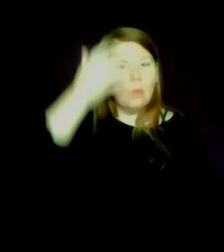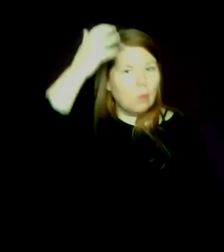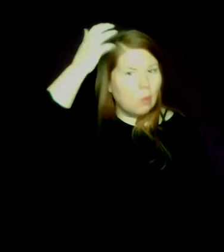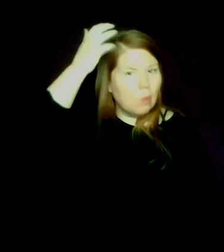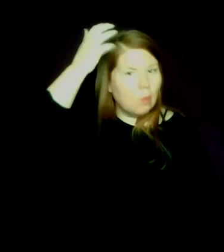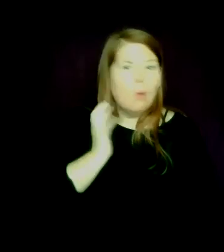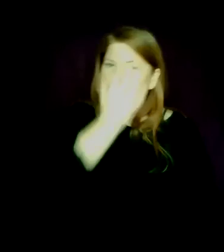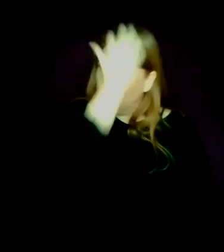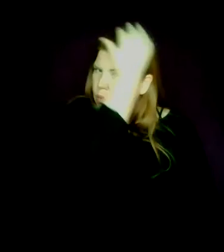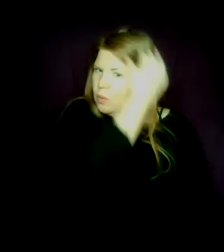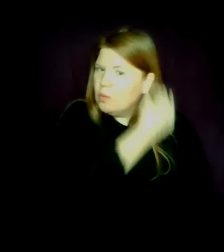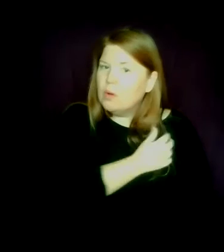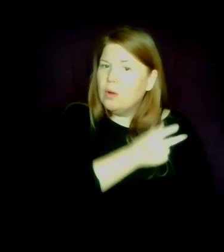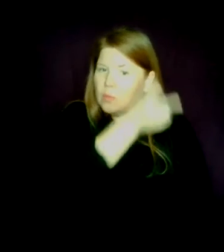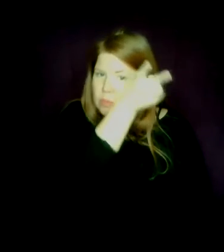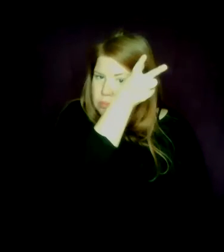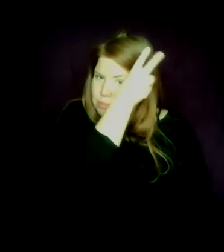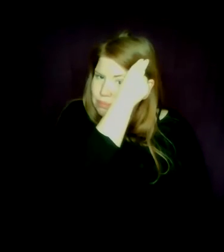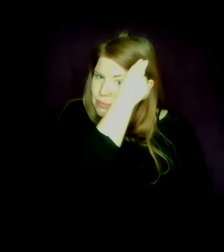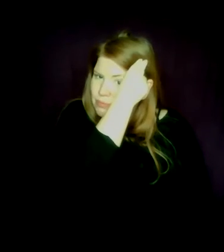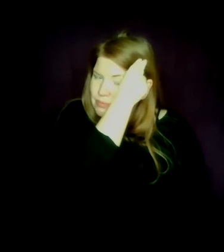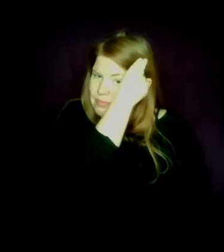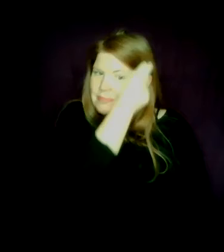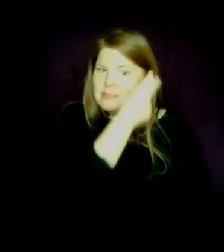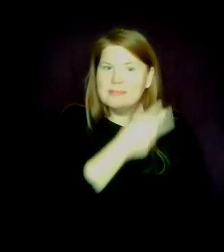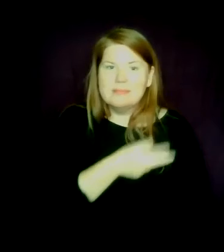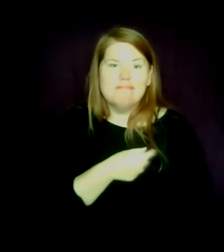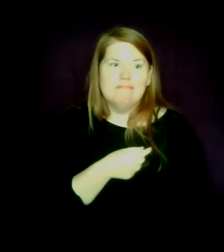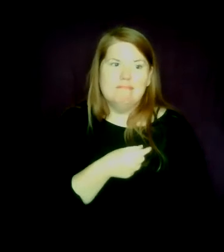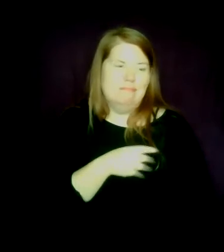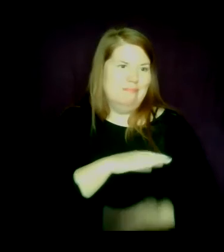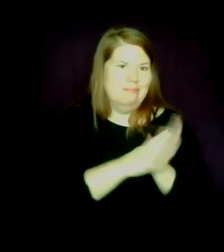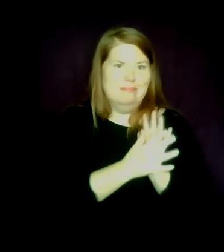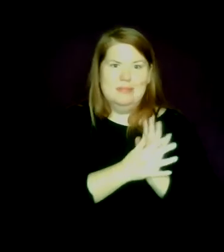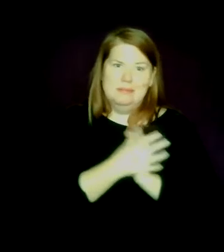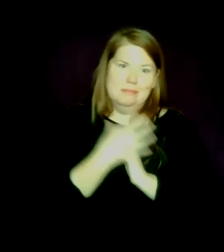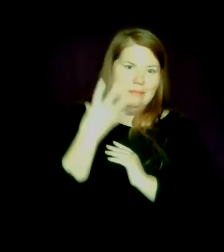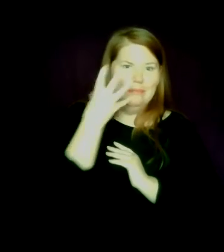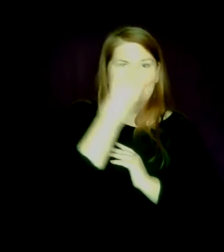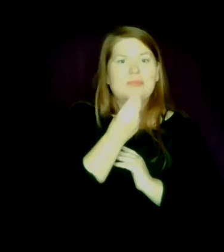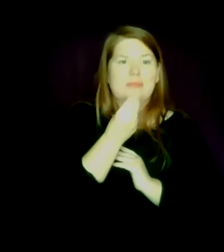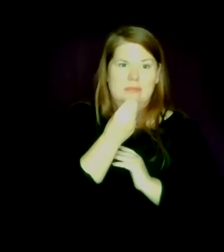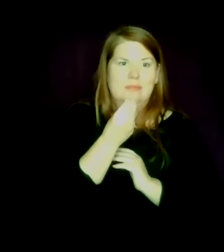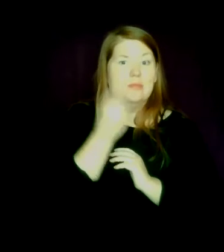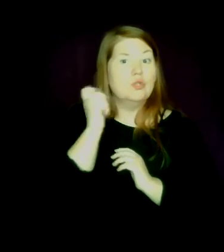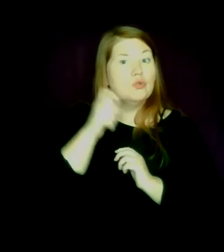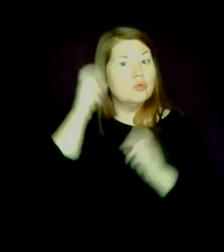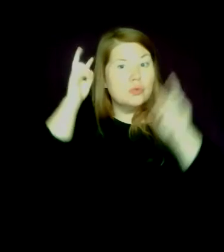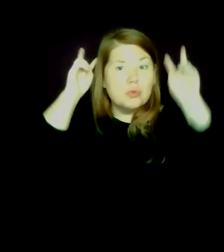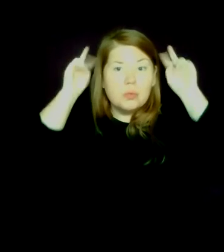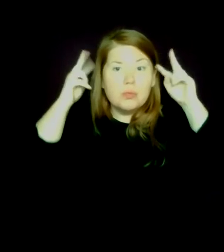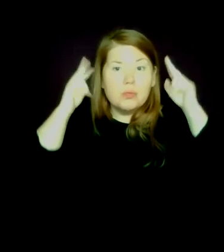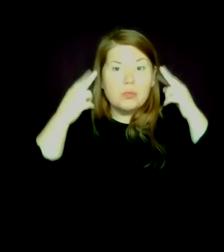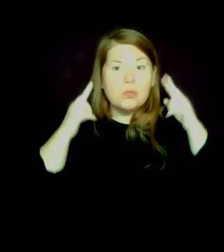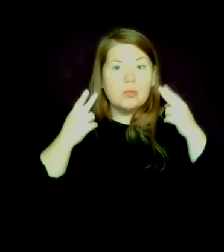I give her barrettes to match her dress. I think Kenya's hair looks good in braids like mine. I brush her